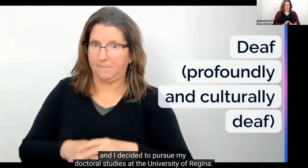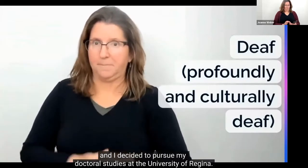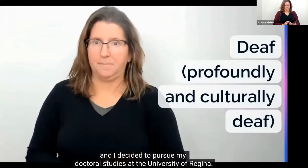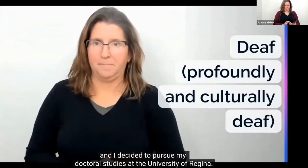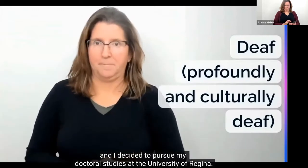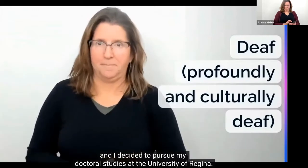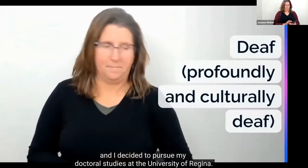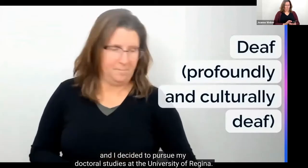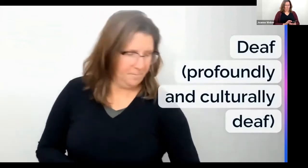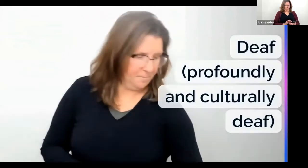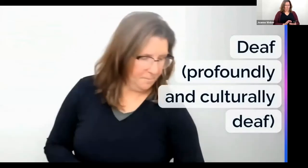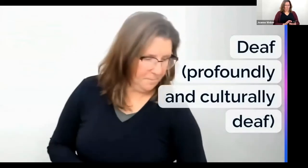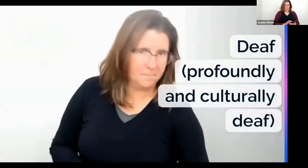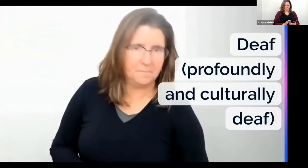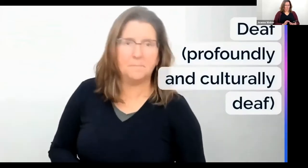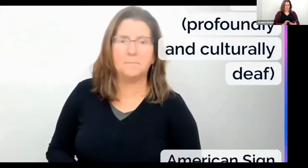University of Regina.